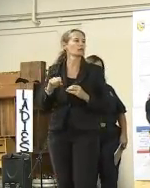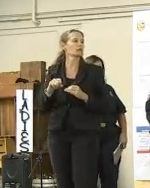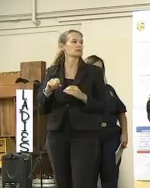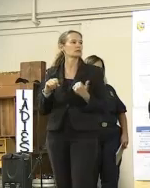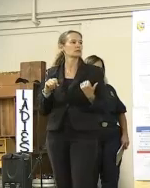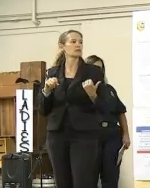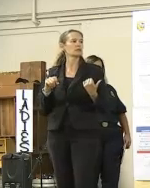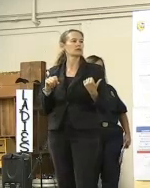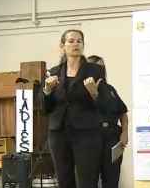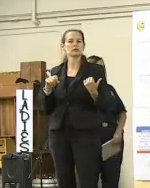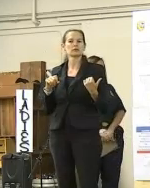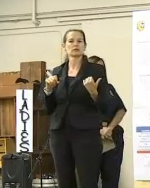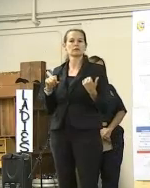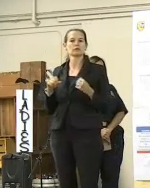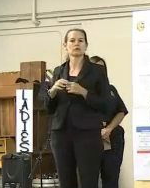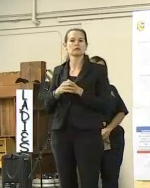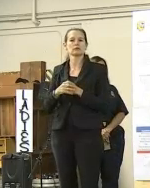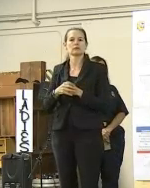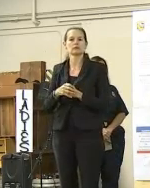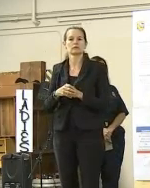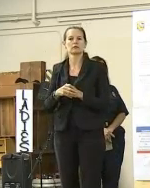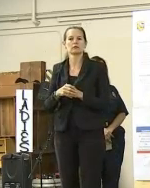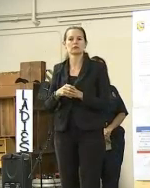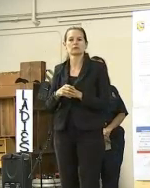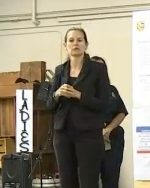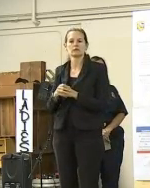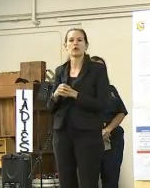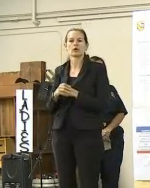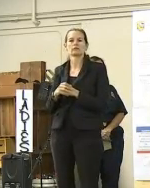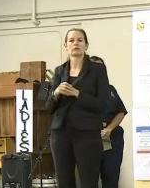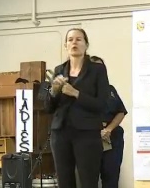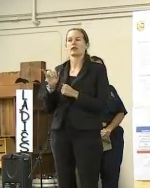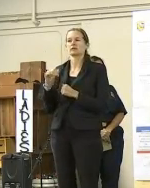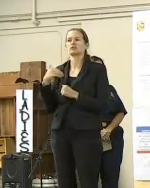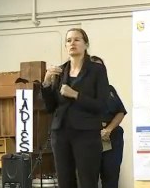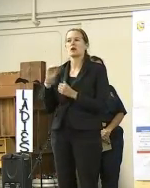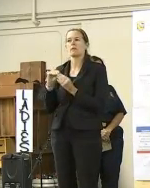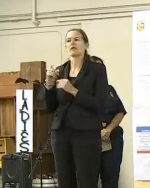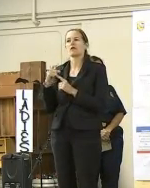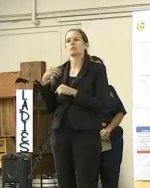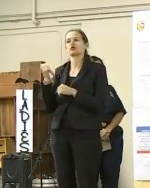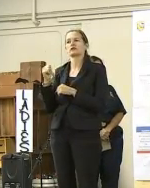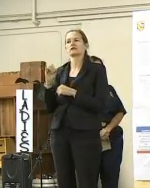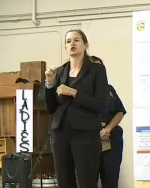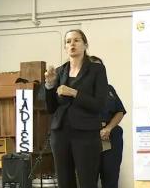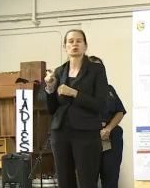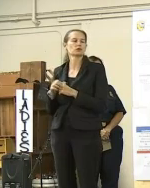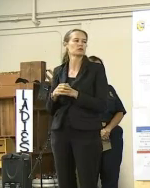Yes, I can. Let me look. I have that up here. Let's see.